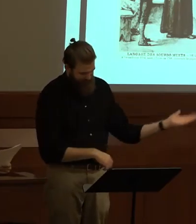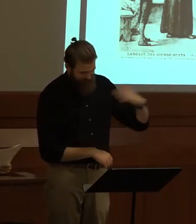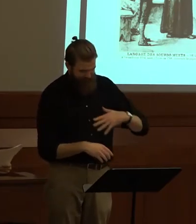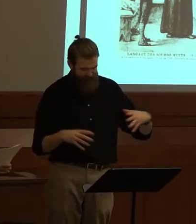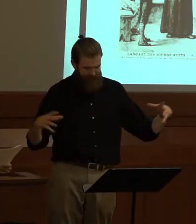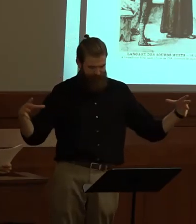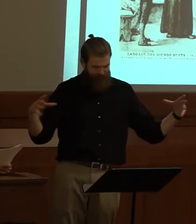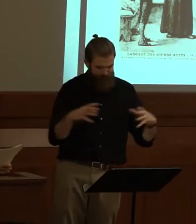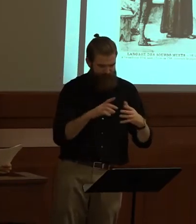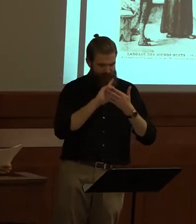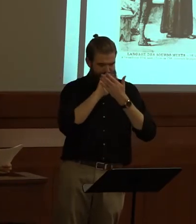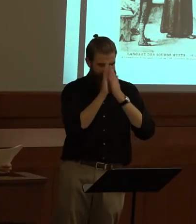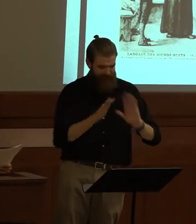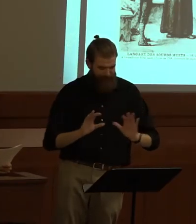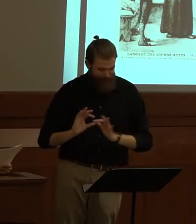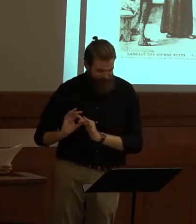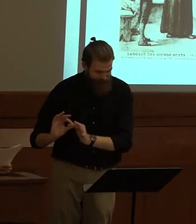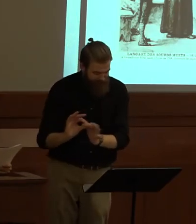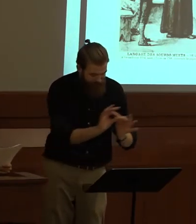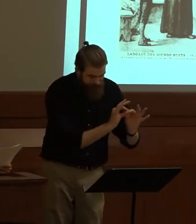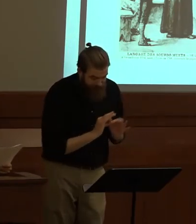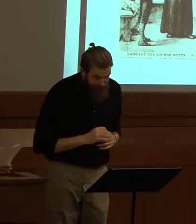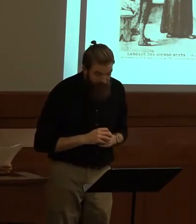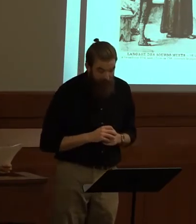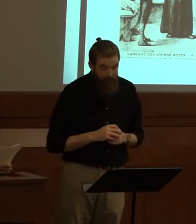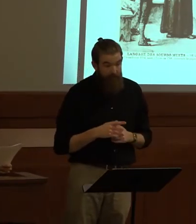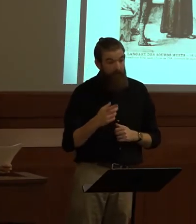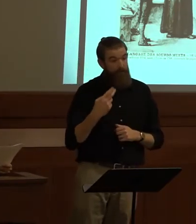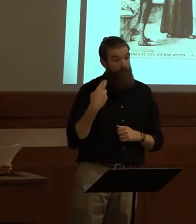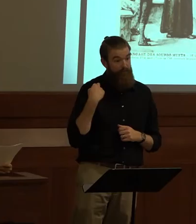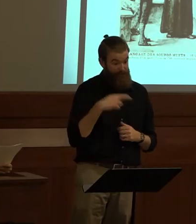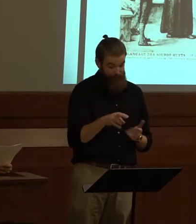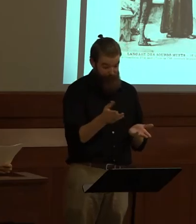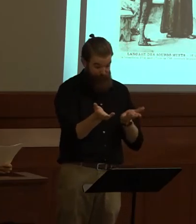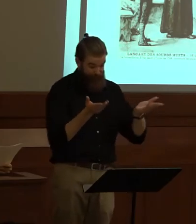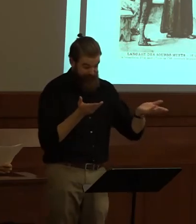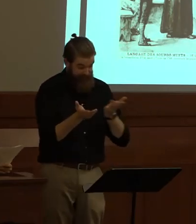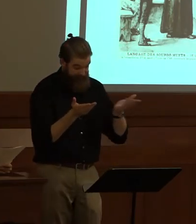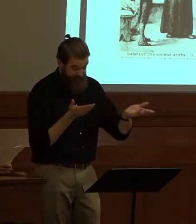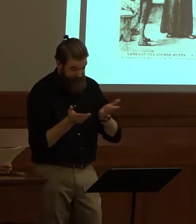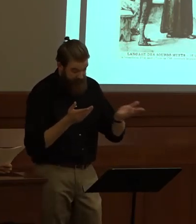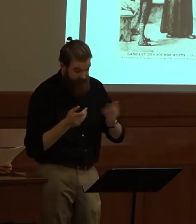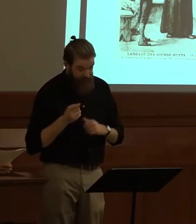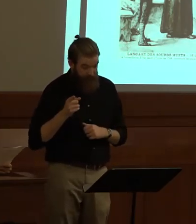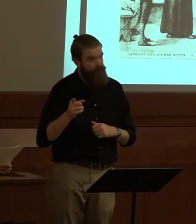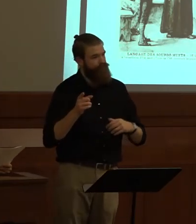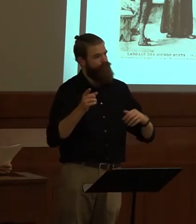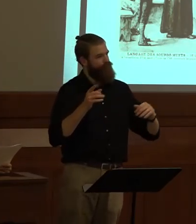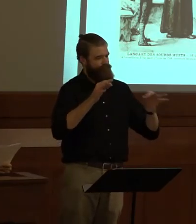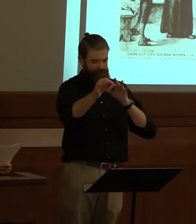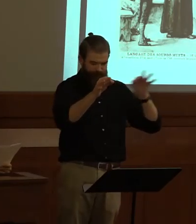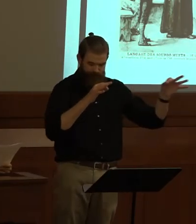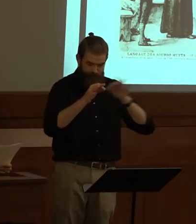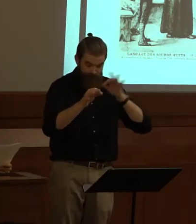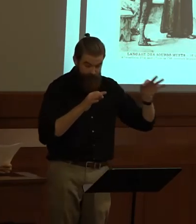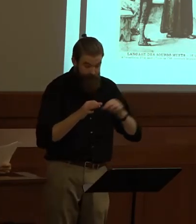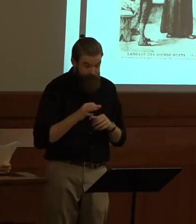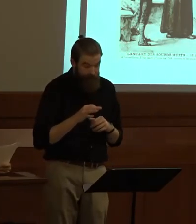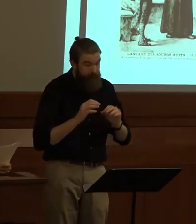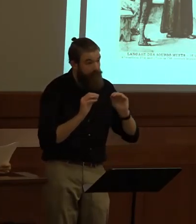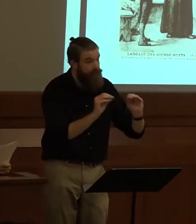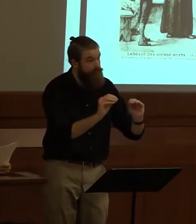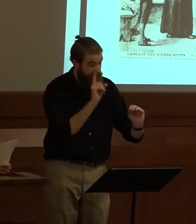In addition to his religious services, Father La Fonta spoke out about education for the deaf. Although he used